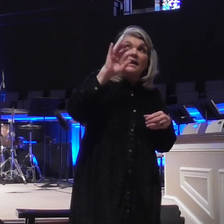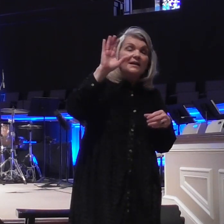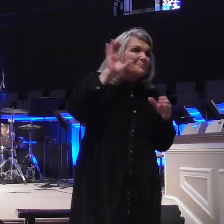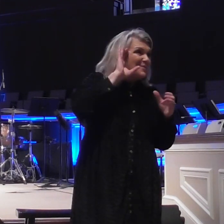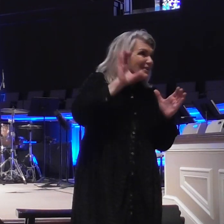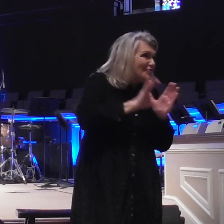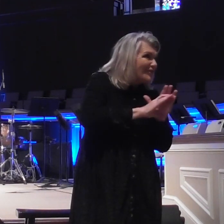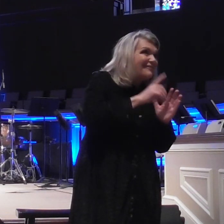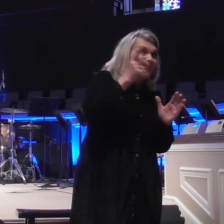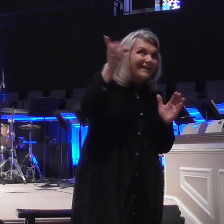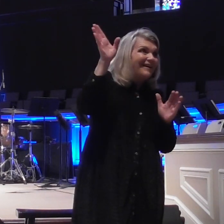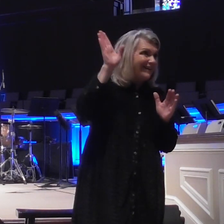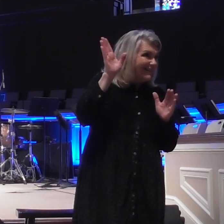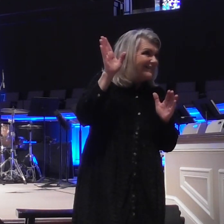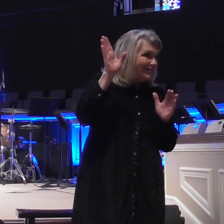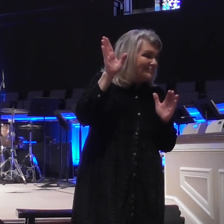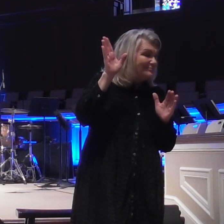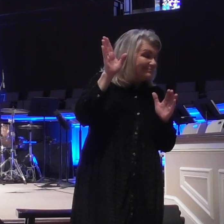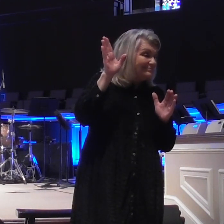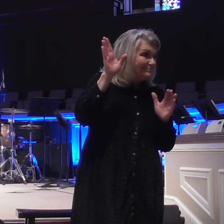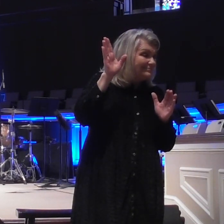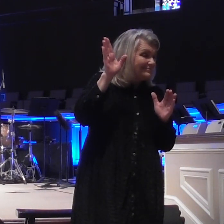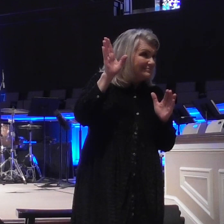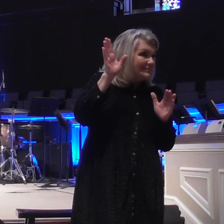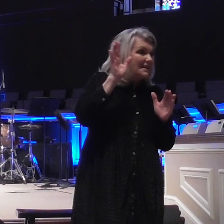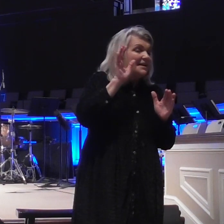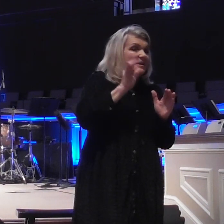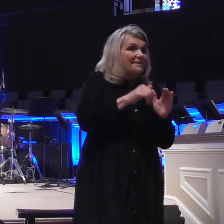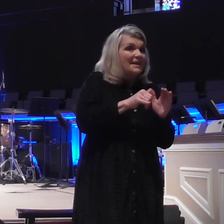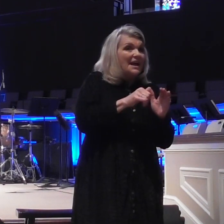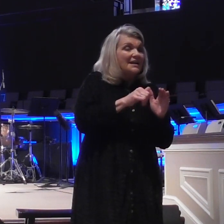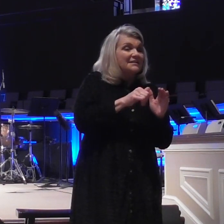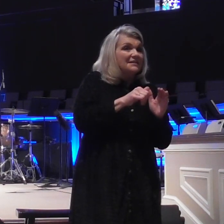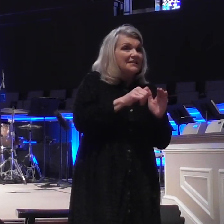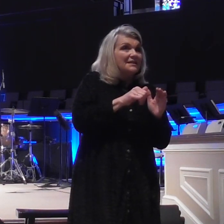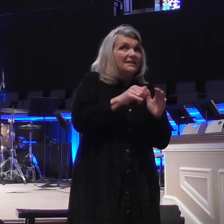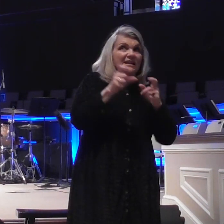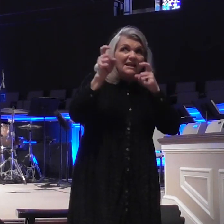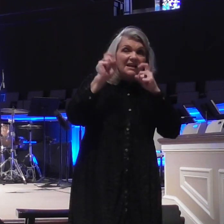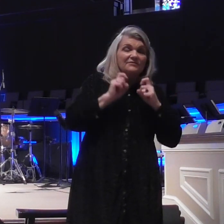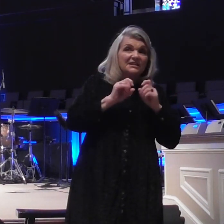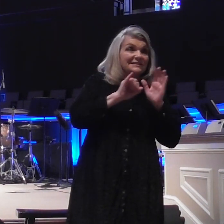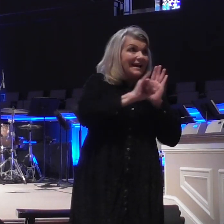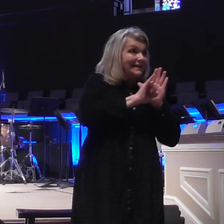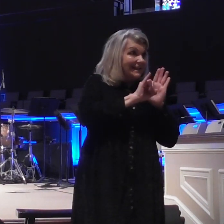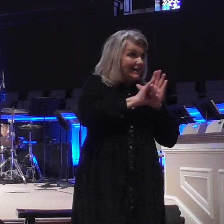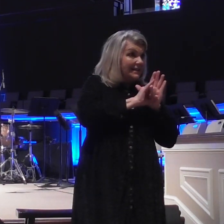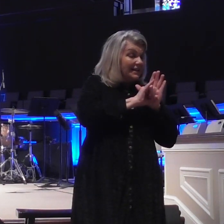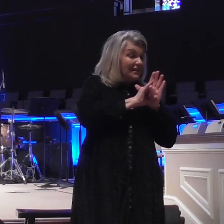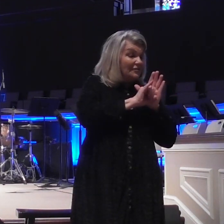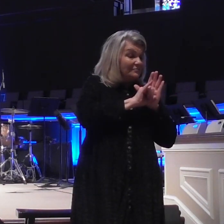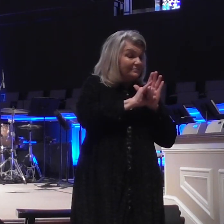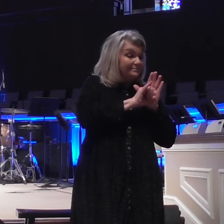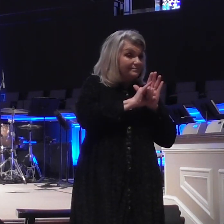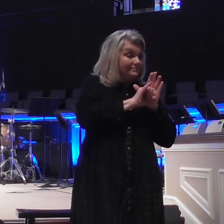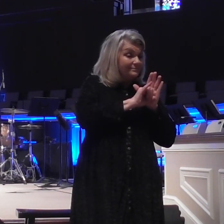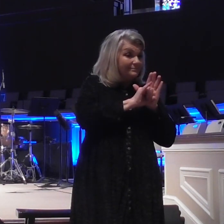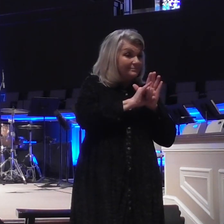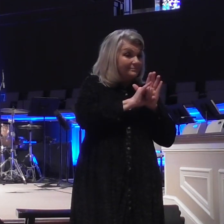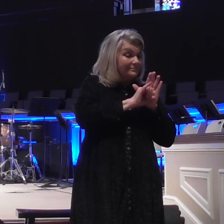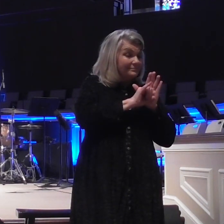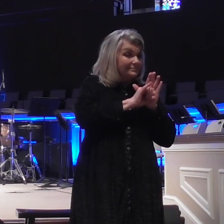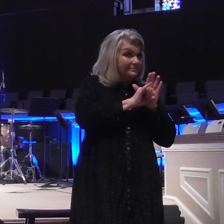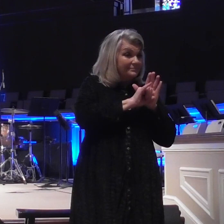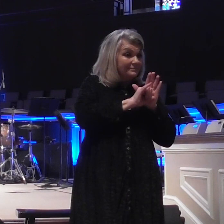fundamental understanding of the body's contribution to our identity. And for Paul, the Corinthians